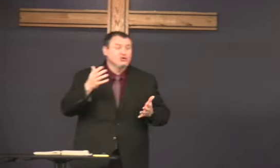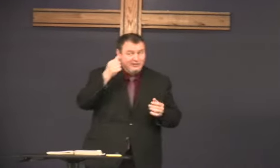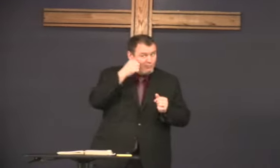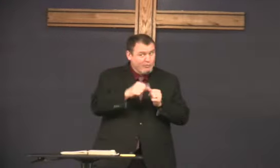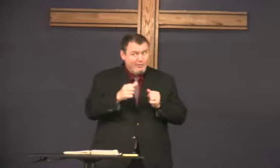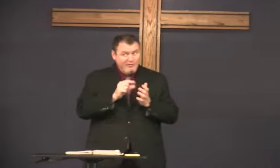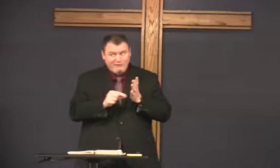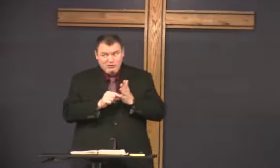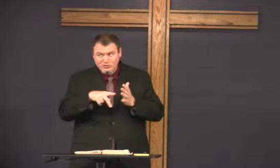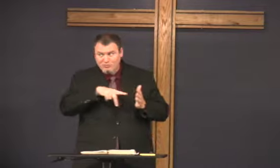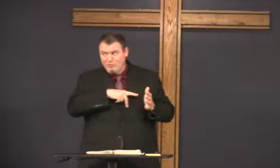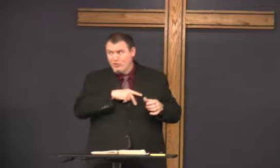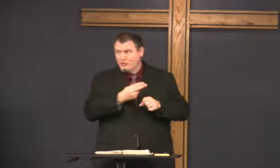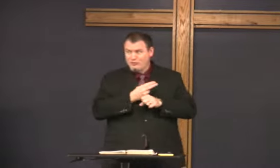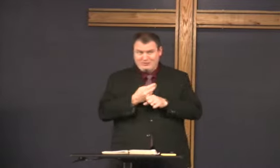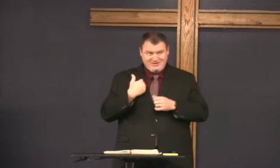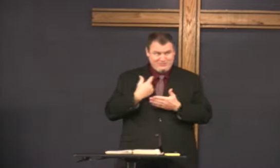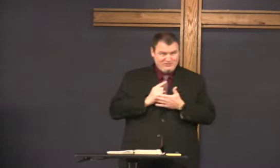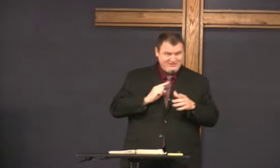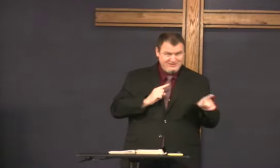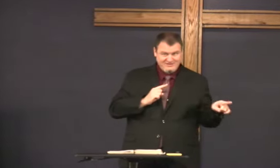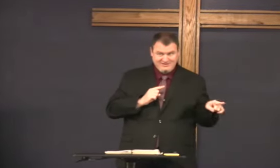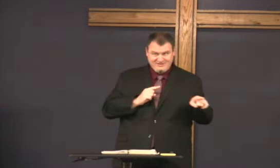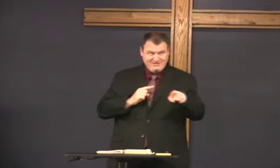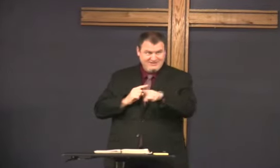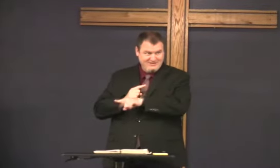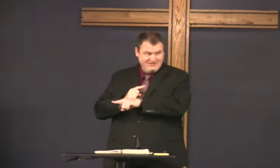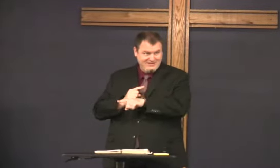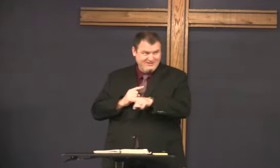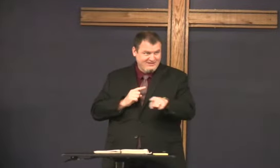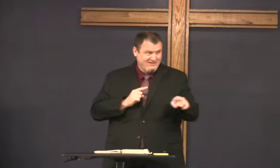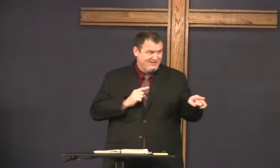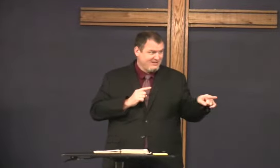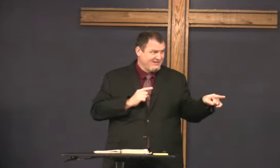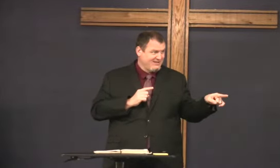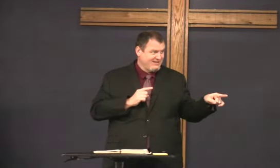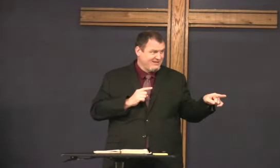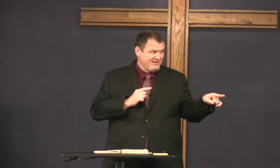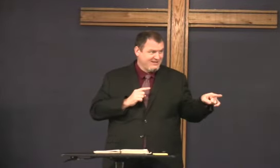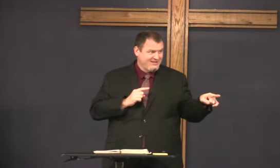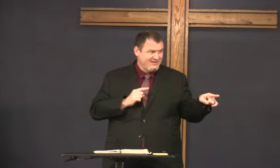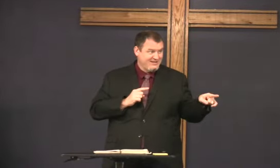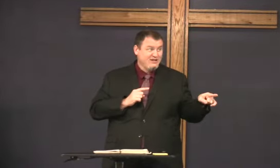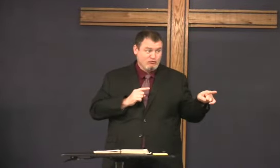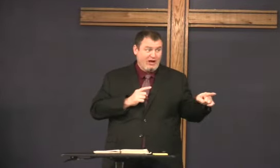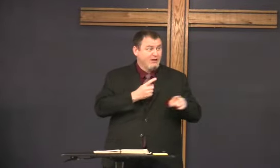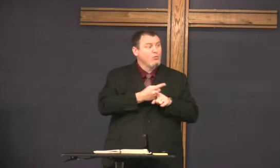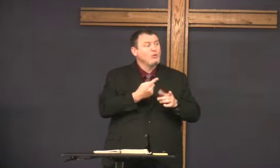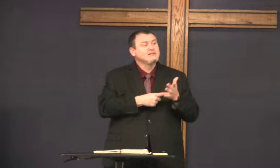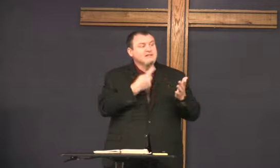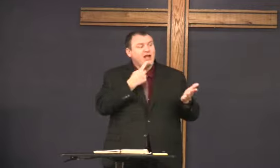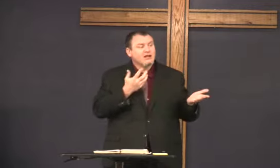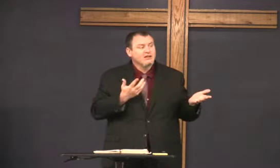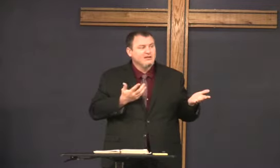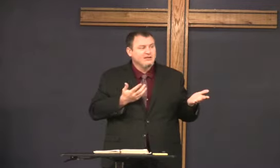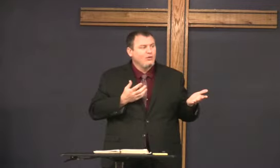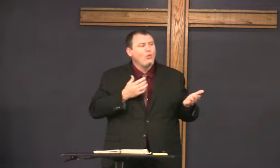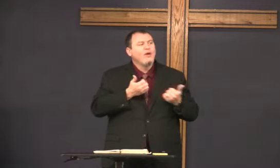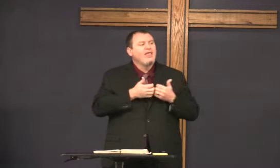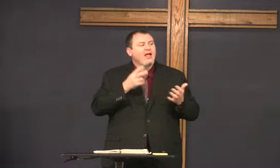Paul used this to preach from. Right? Do remember what Paul used last week? What verse Paul Chang used? What did it